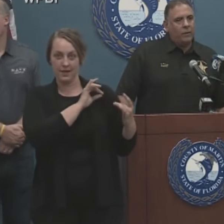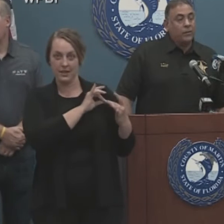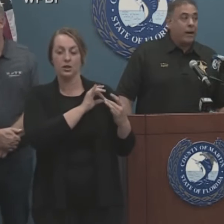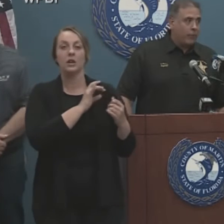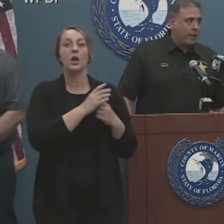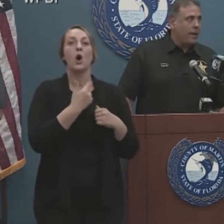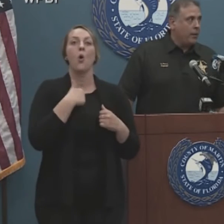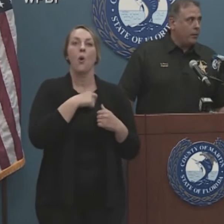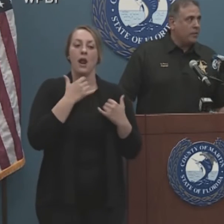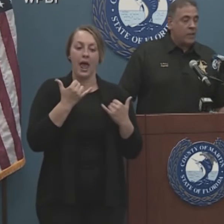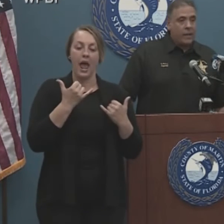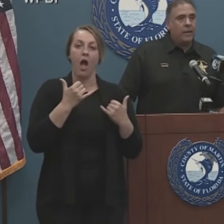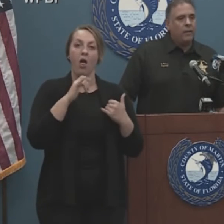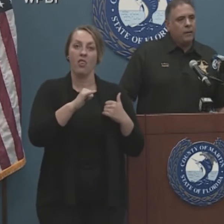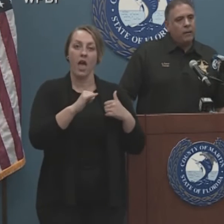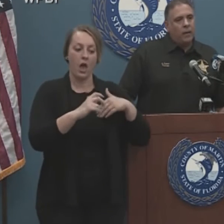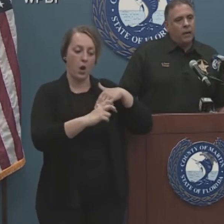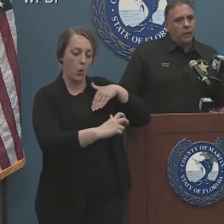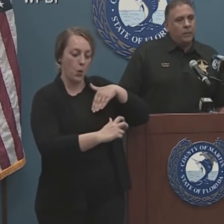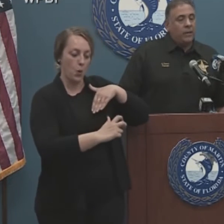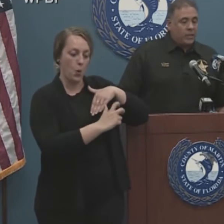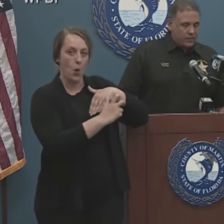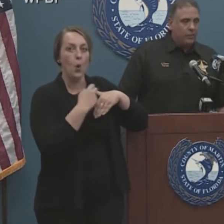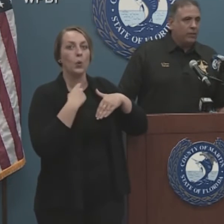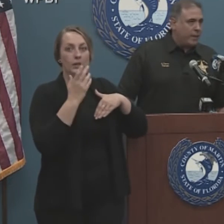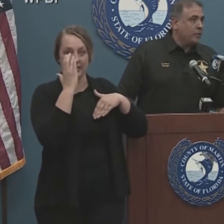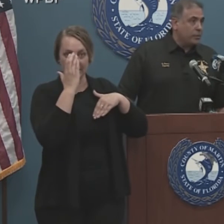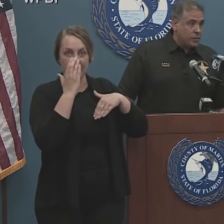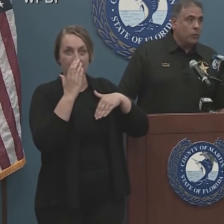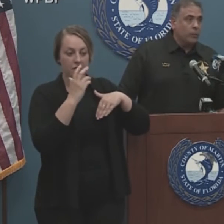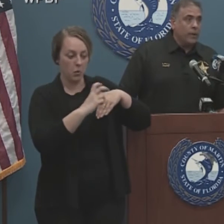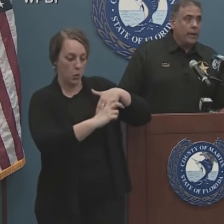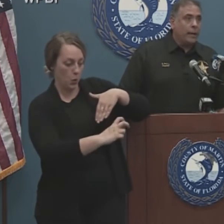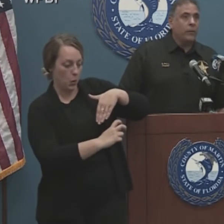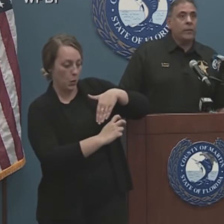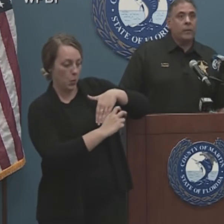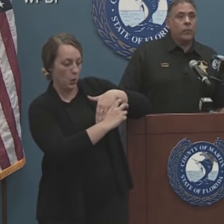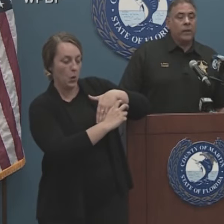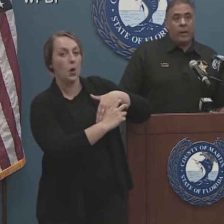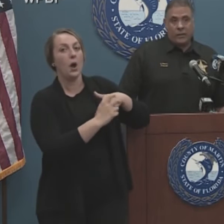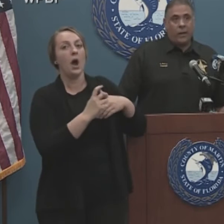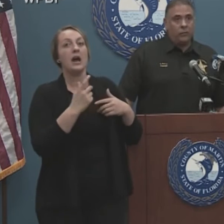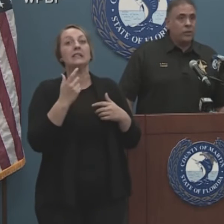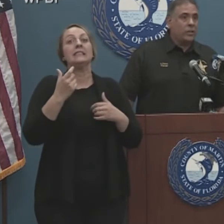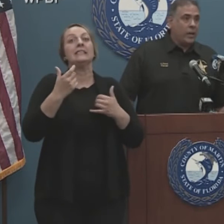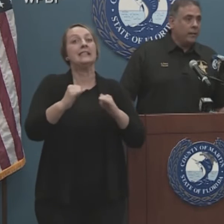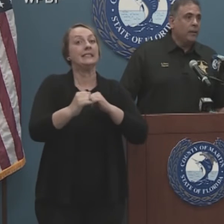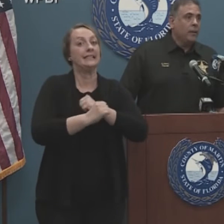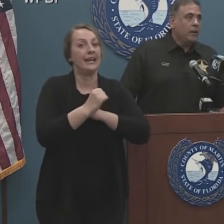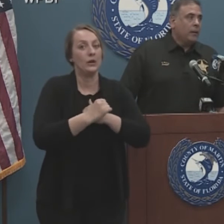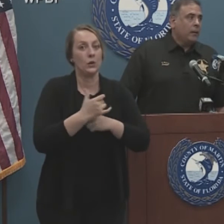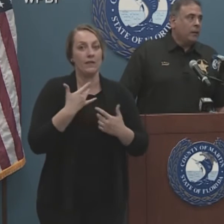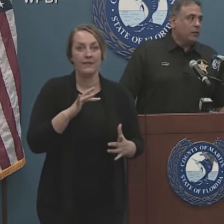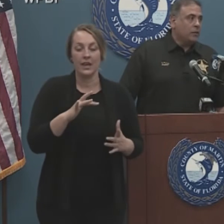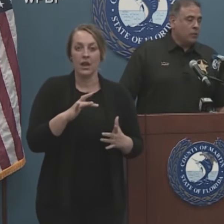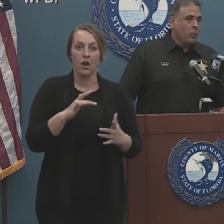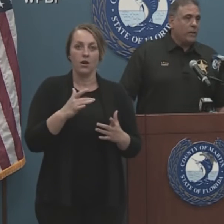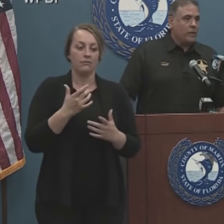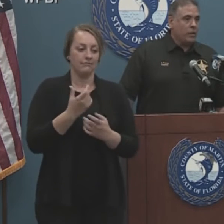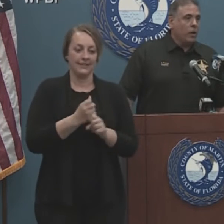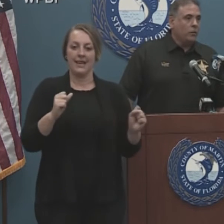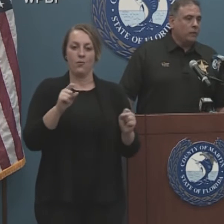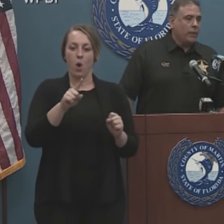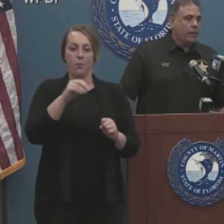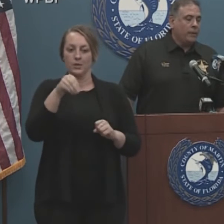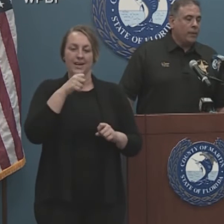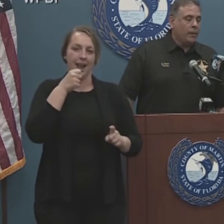have a track right now that is steady, but it is still a dangerous storm, and I don't think that we can exhale just yet. There's still a ways